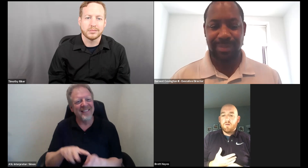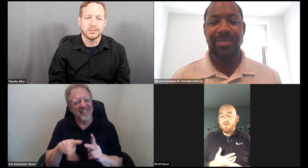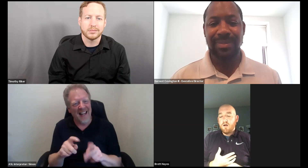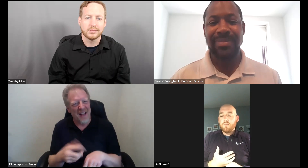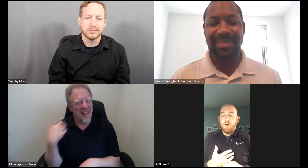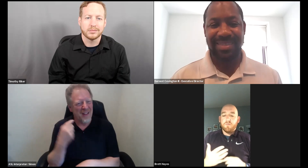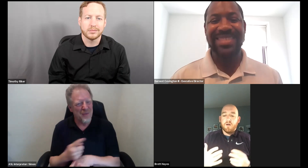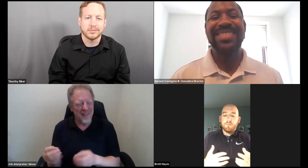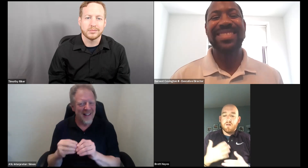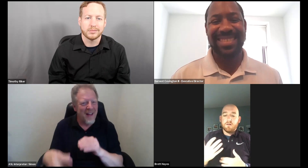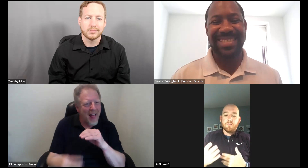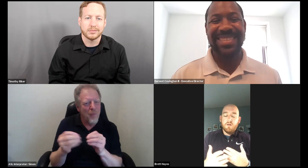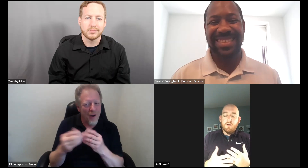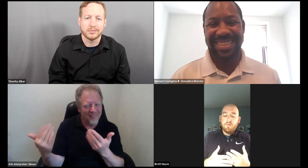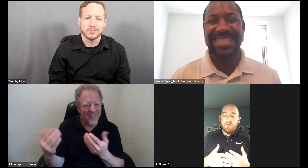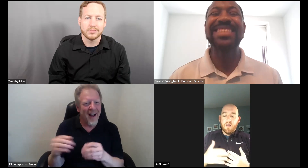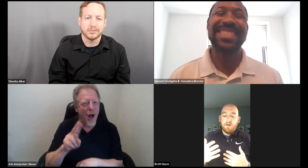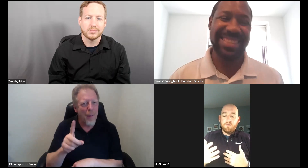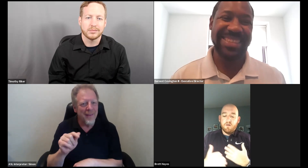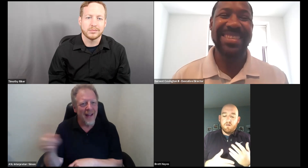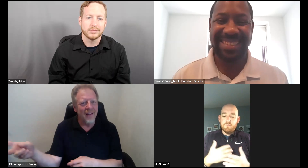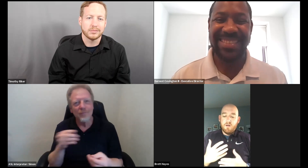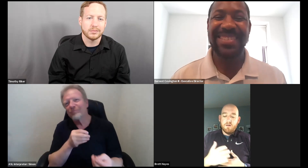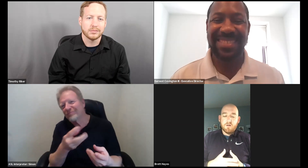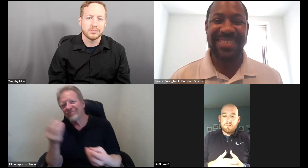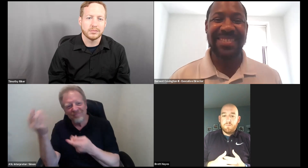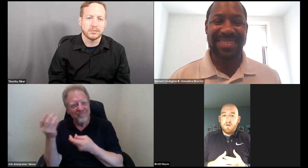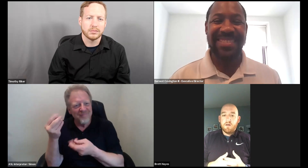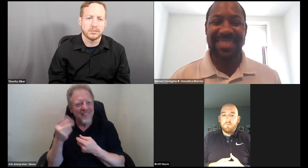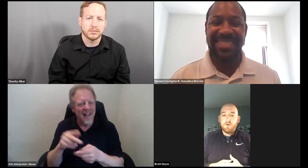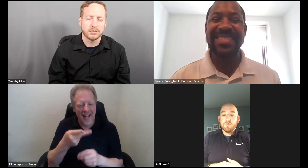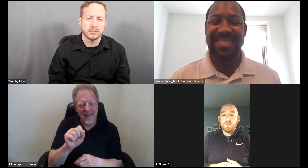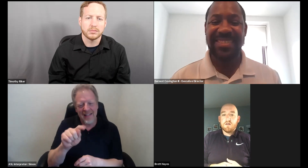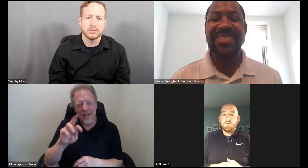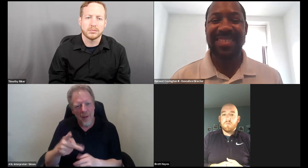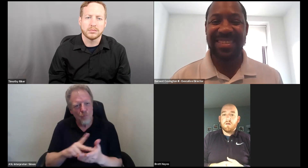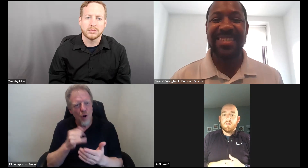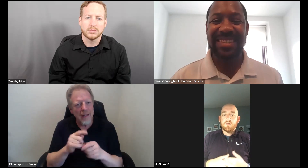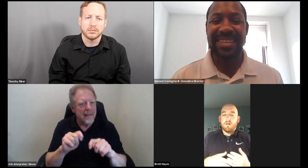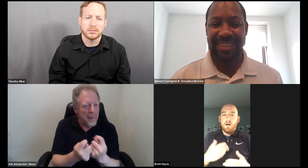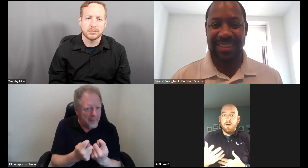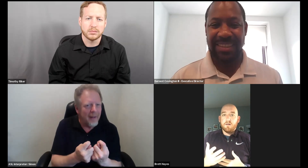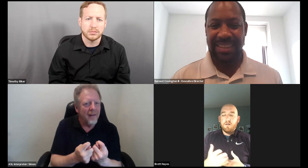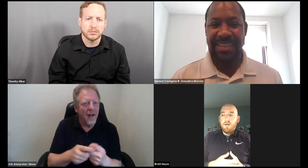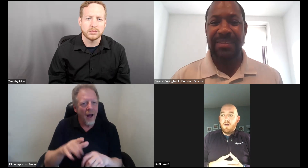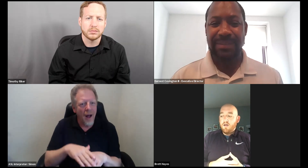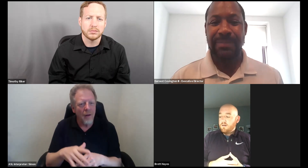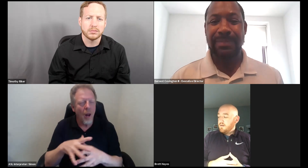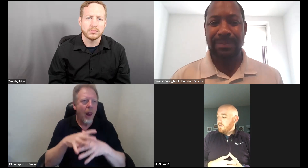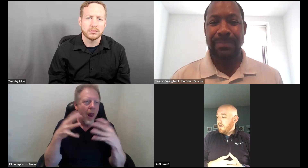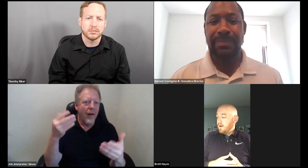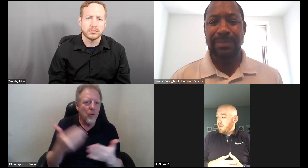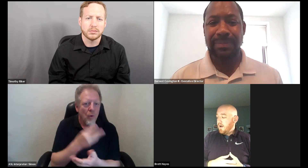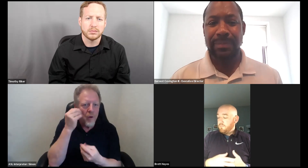week, and we talked about the update that the HSTP project team is on.